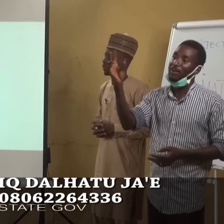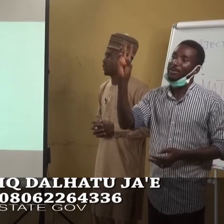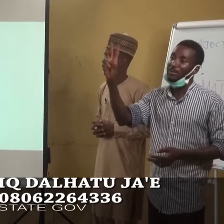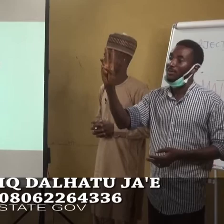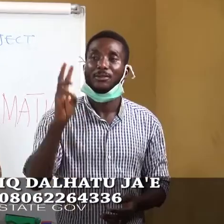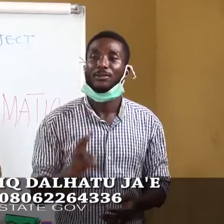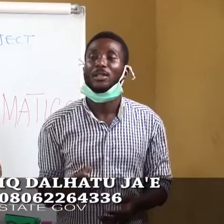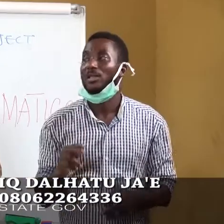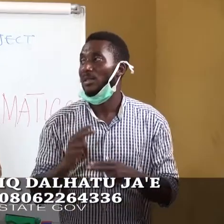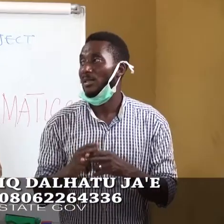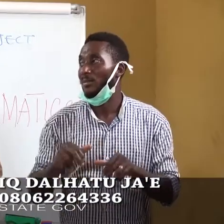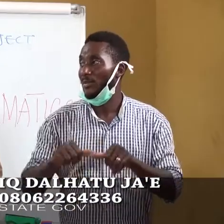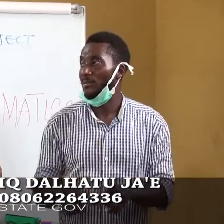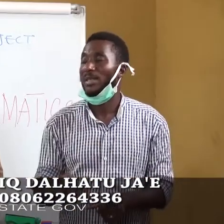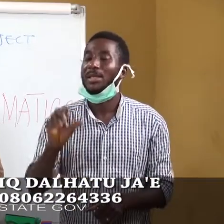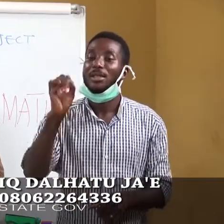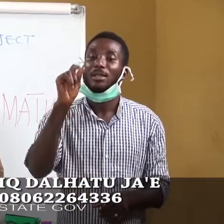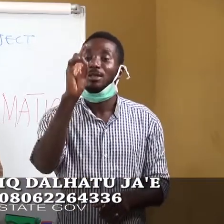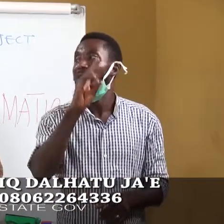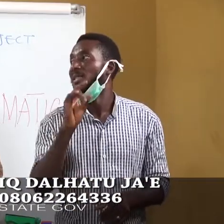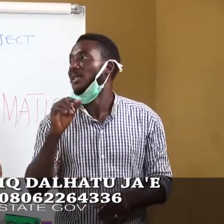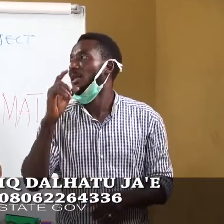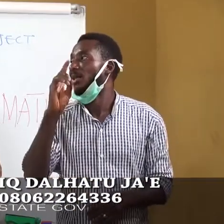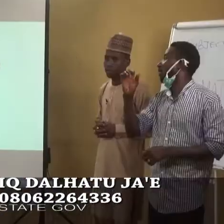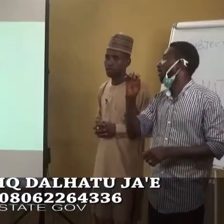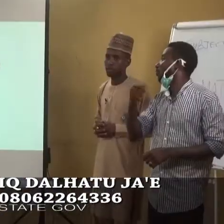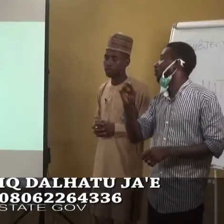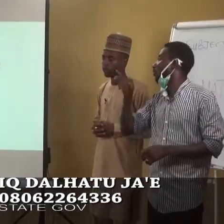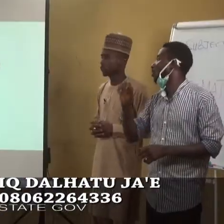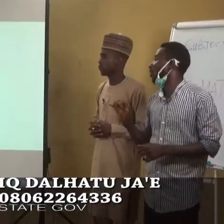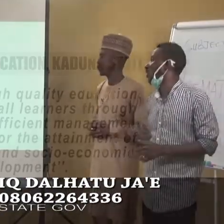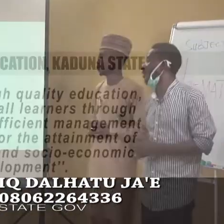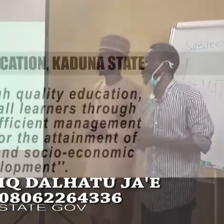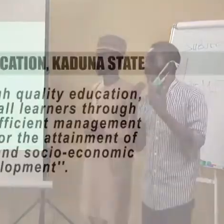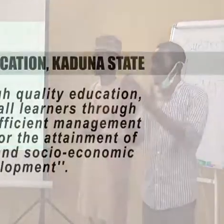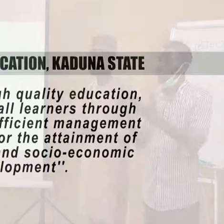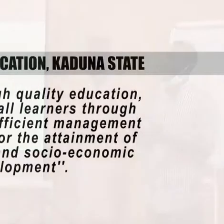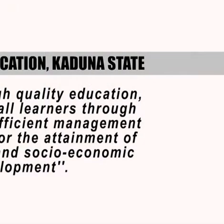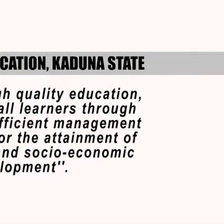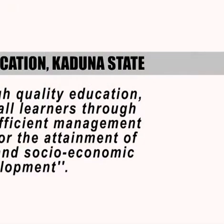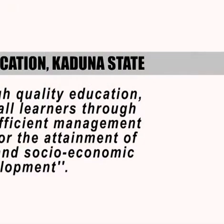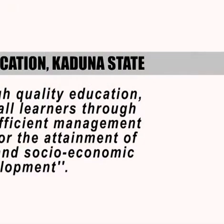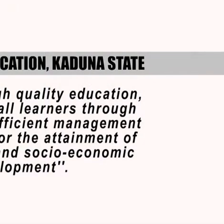08062264336. The name remain Sadiq Dalhatu Jai. Thank you for listening.